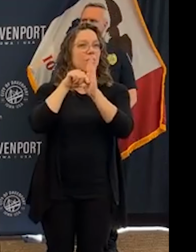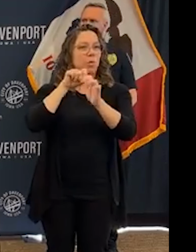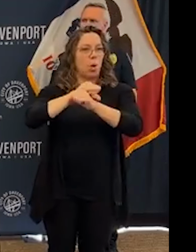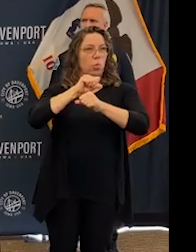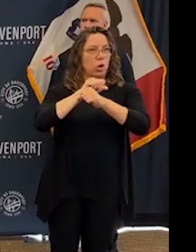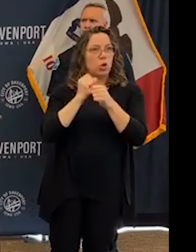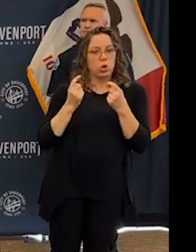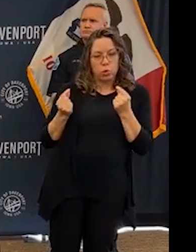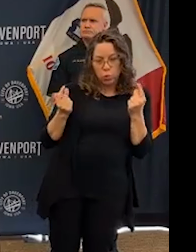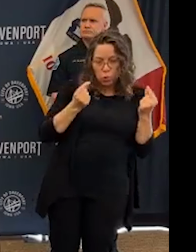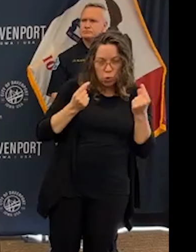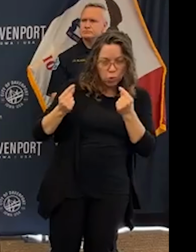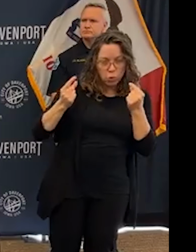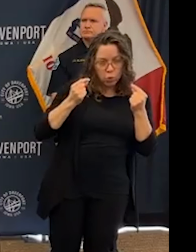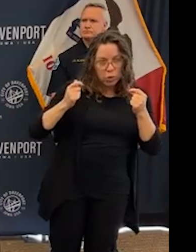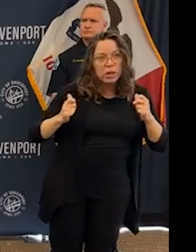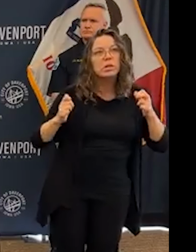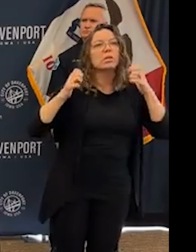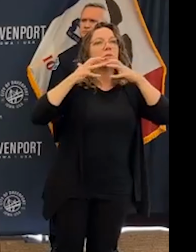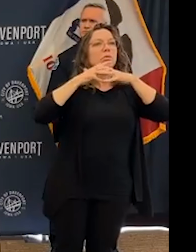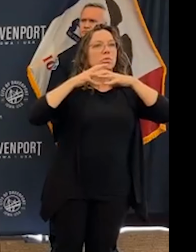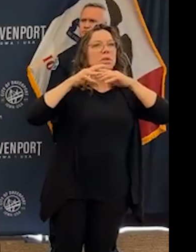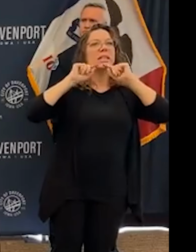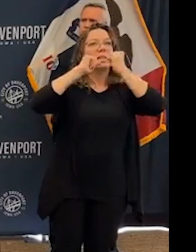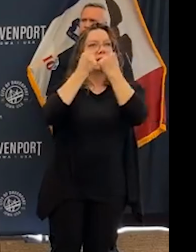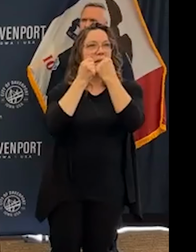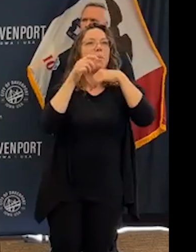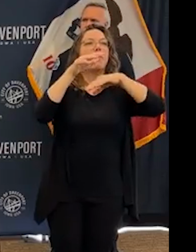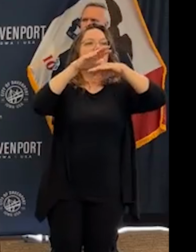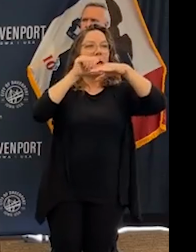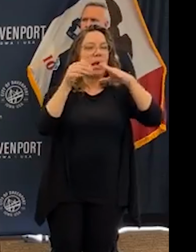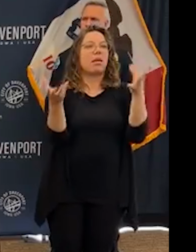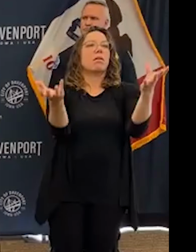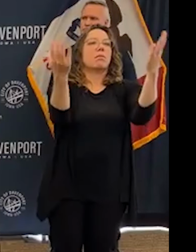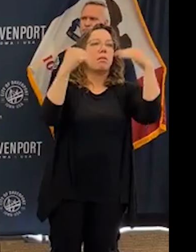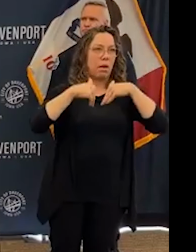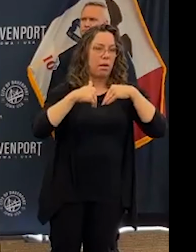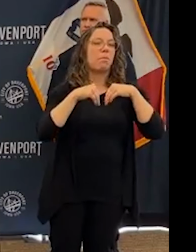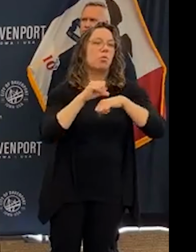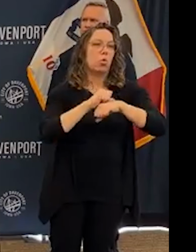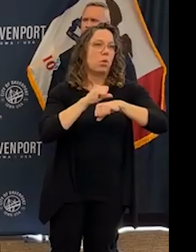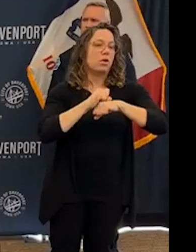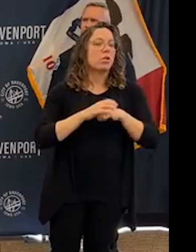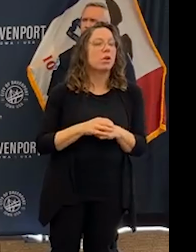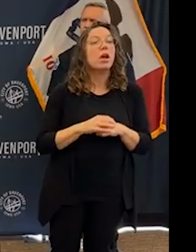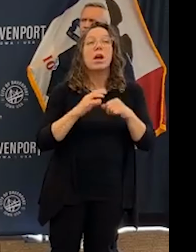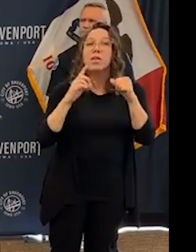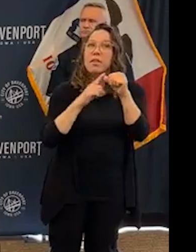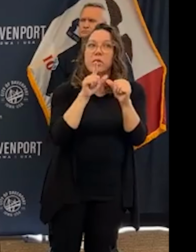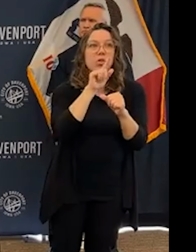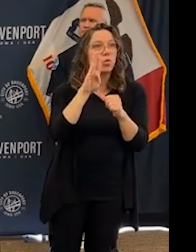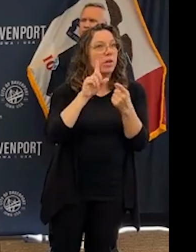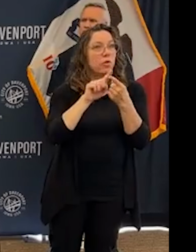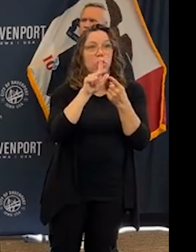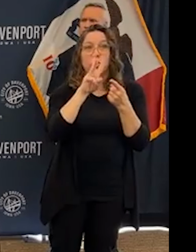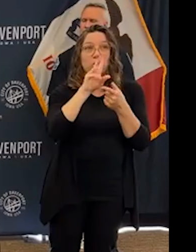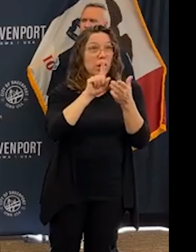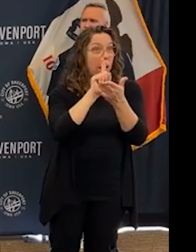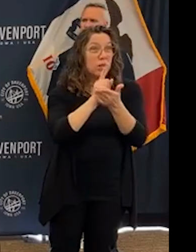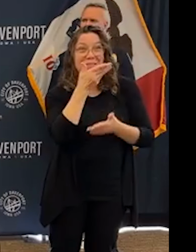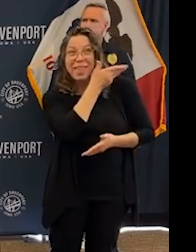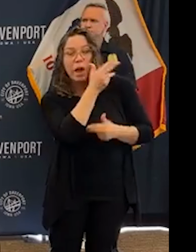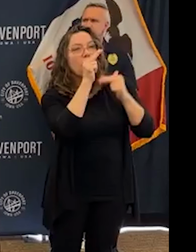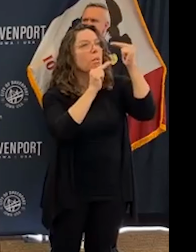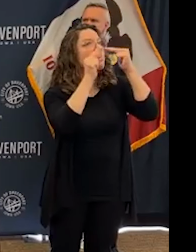get in place before we could get the team back to actually do it. The first 24 to 36 hours that we were there, the building was